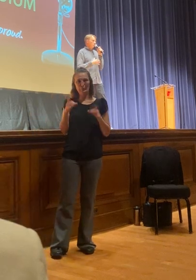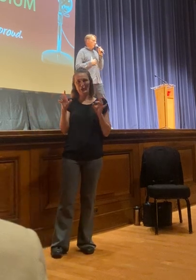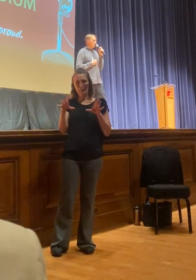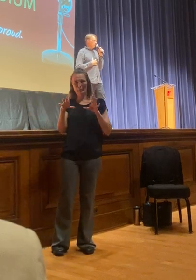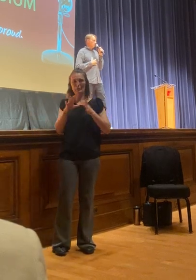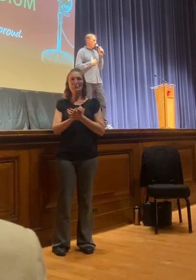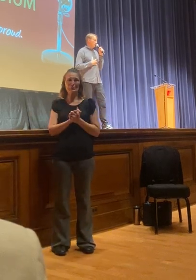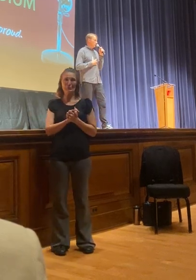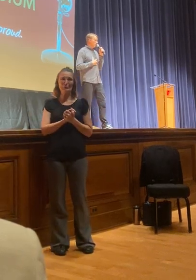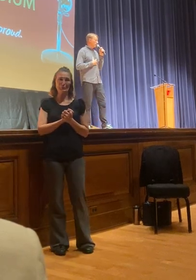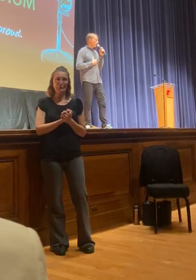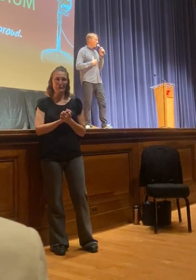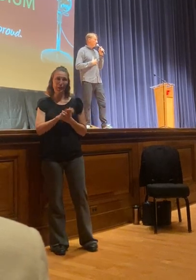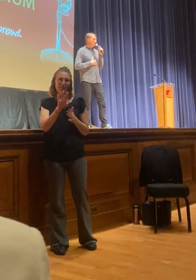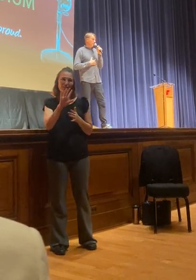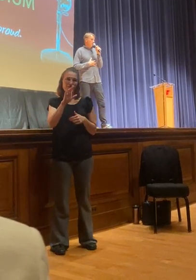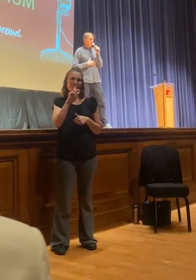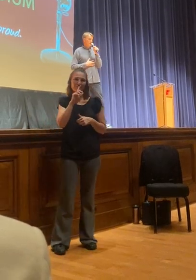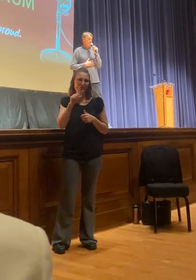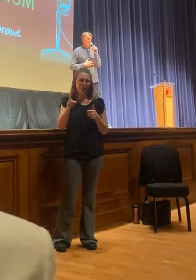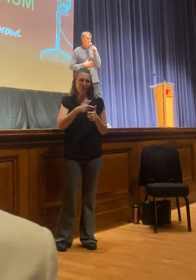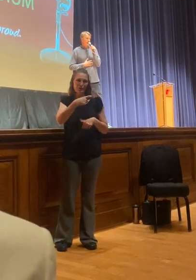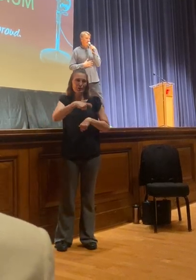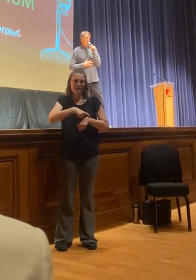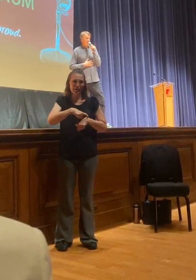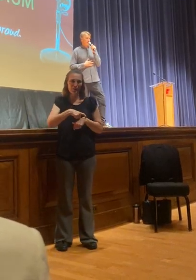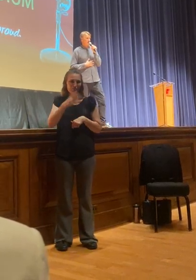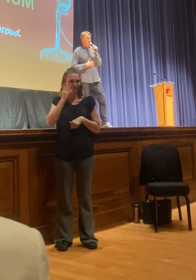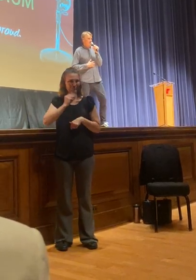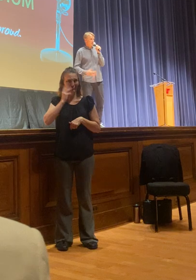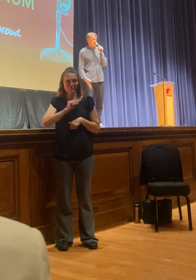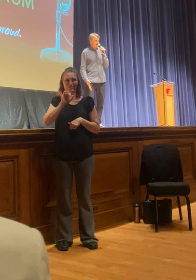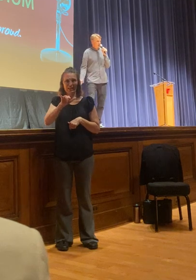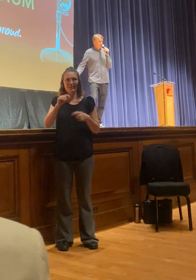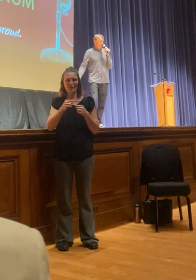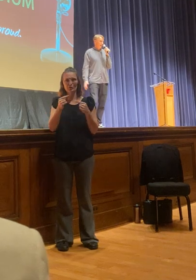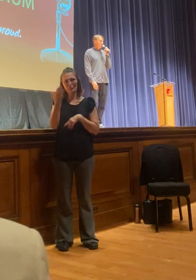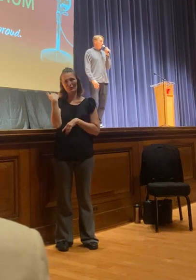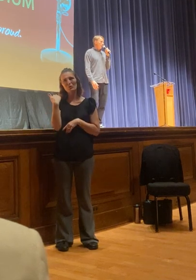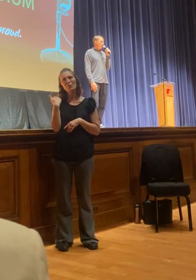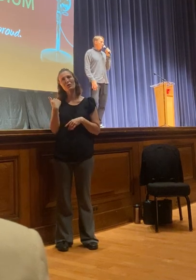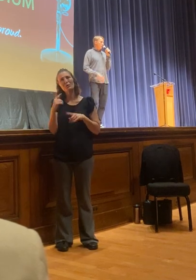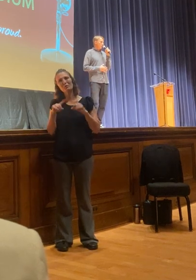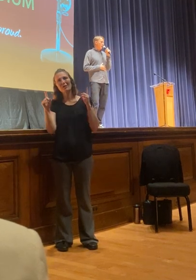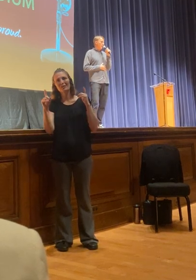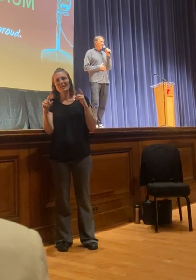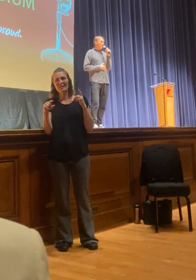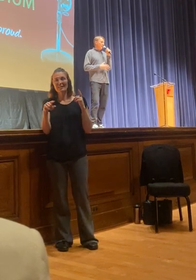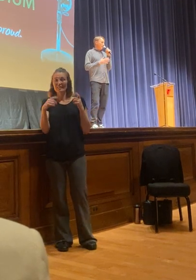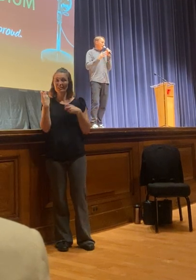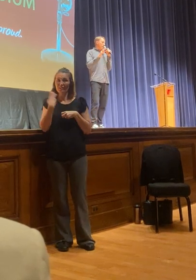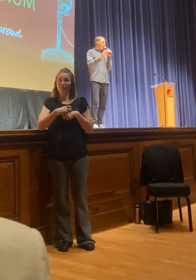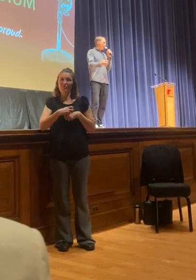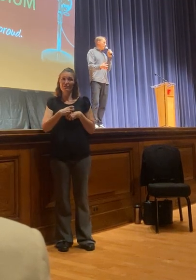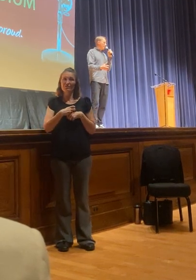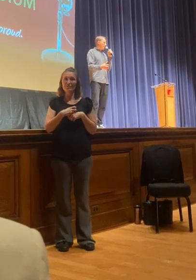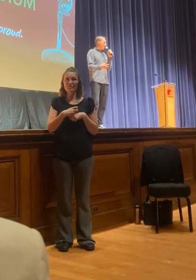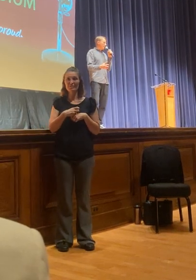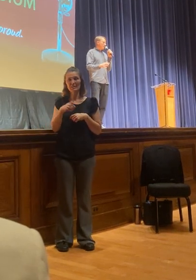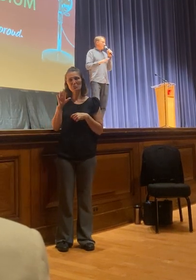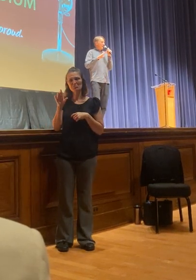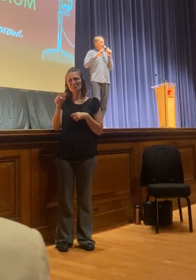we, we're, it's not our first rodeo, no stranger to these kinds of injuries, obviously, but, um, it was hard, he had a great